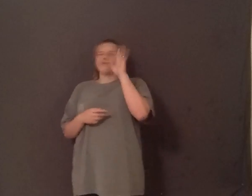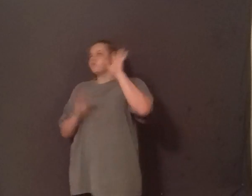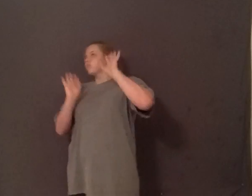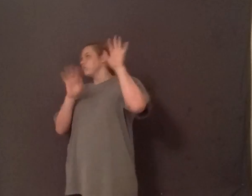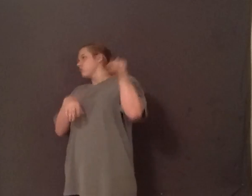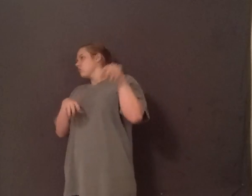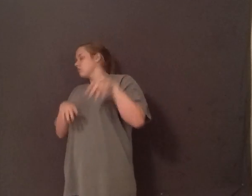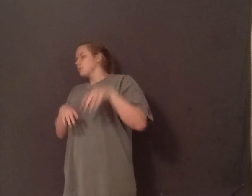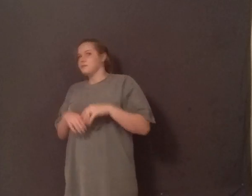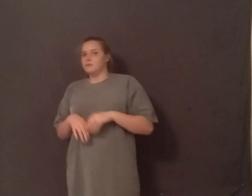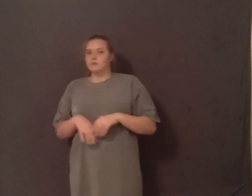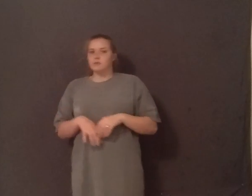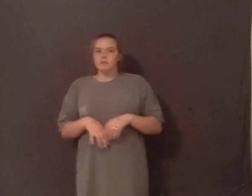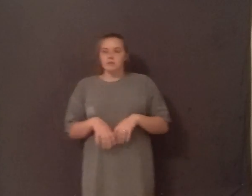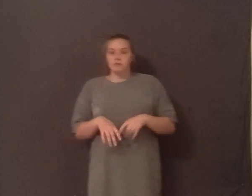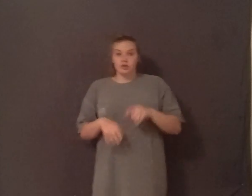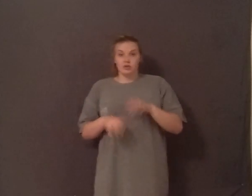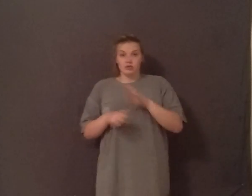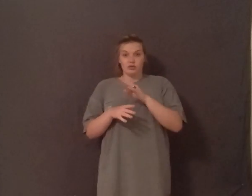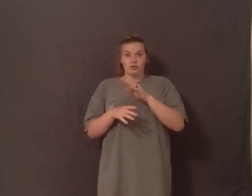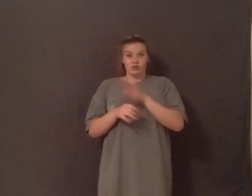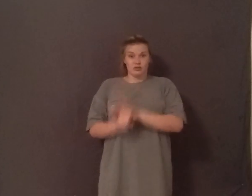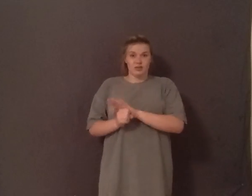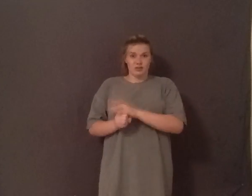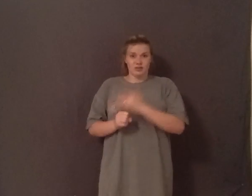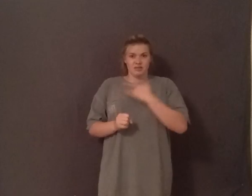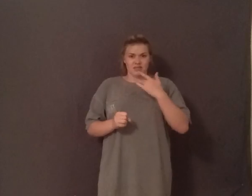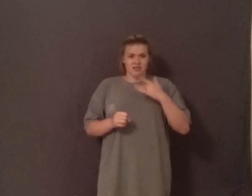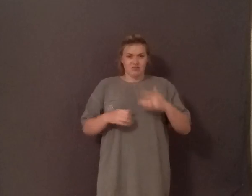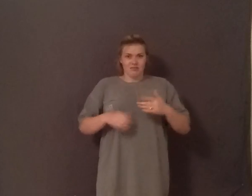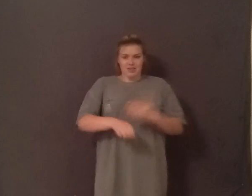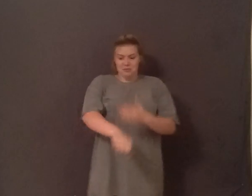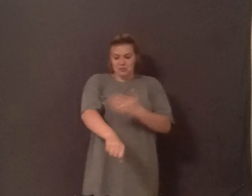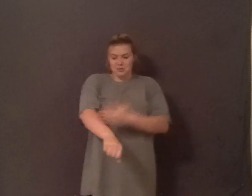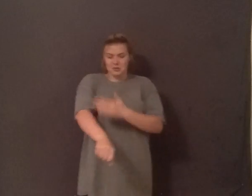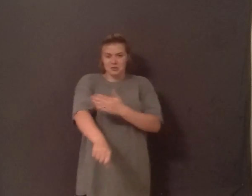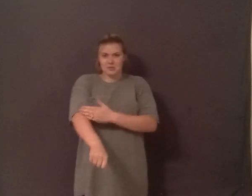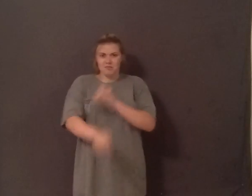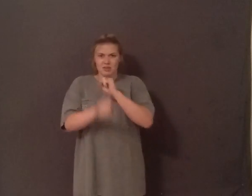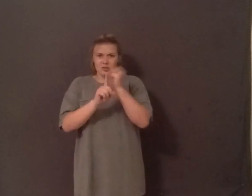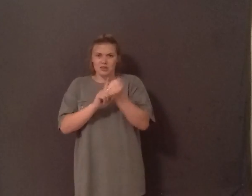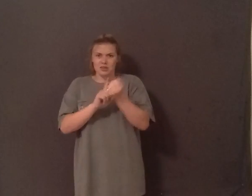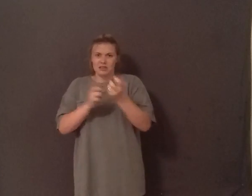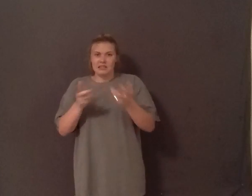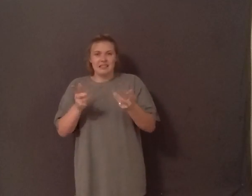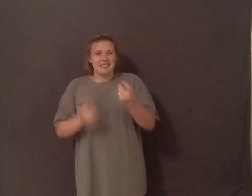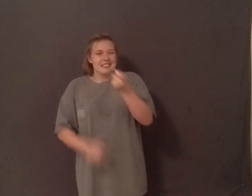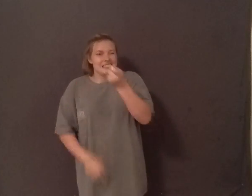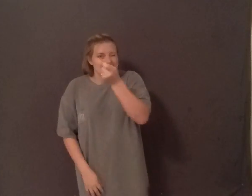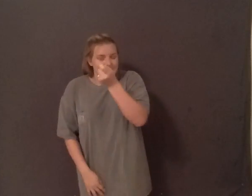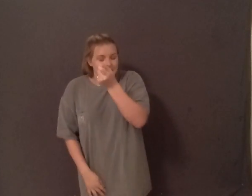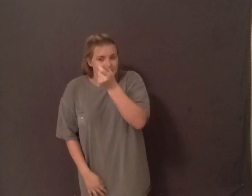believe the stress helped us to get our work done. And so there is a small degree of truth to it in that fear